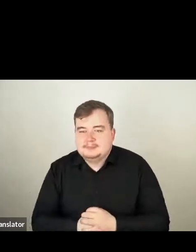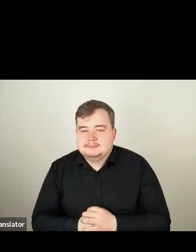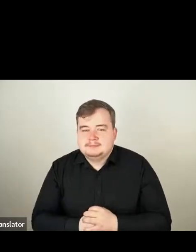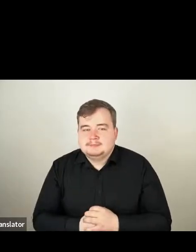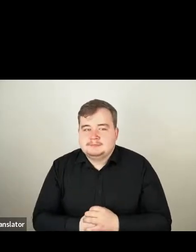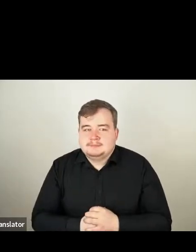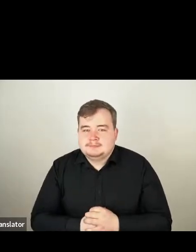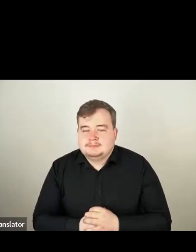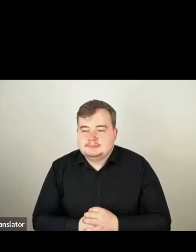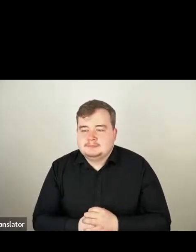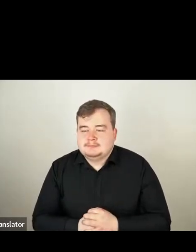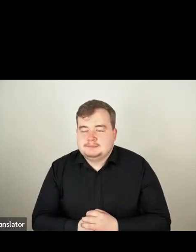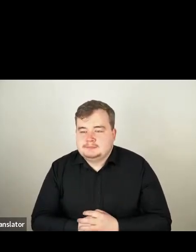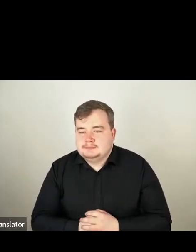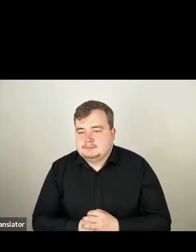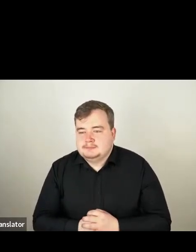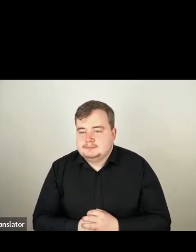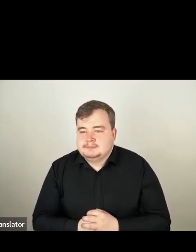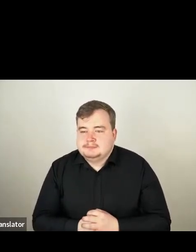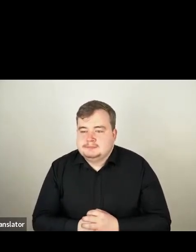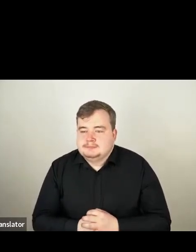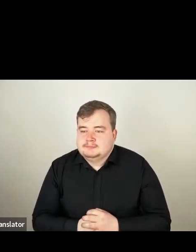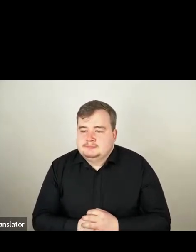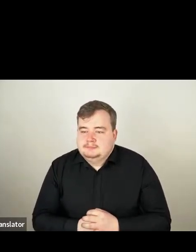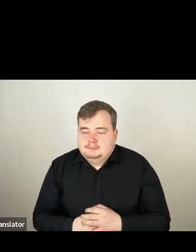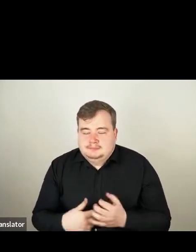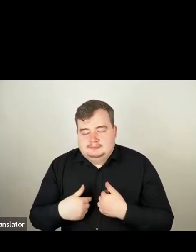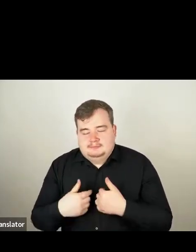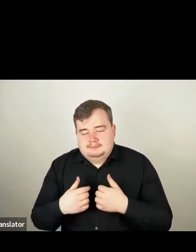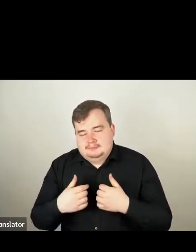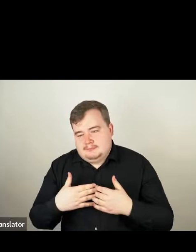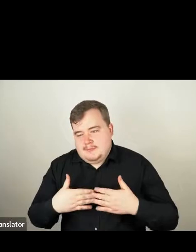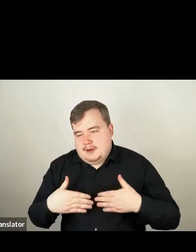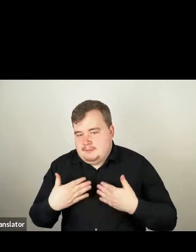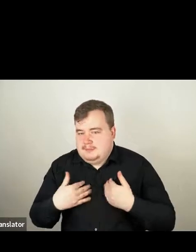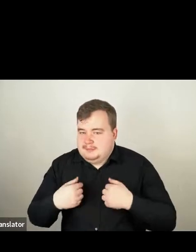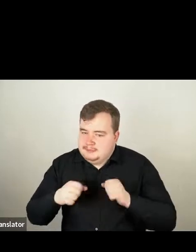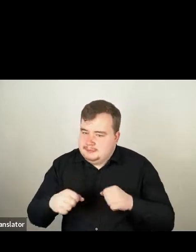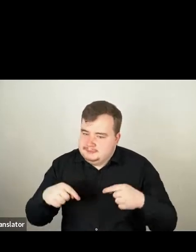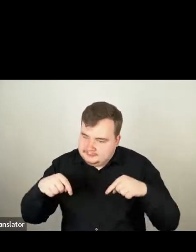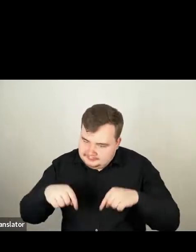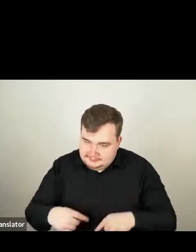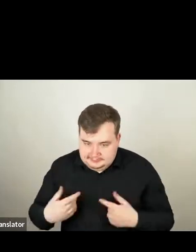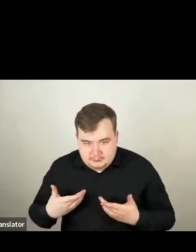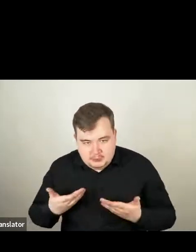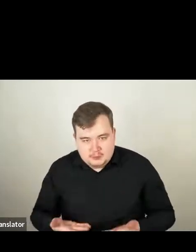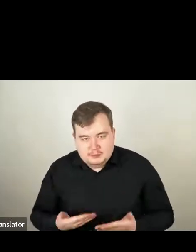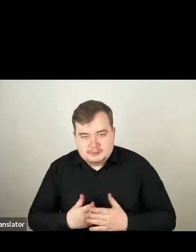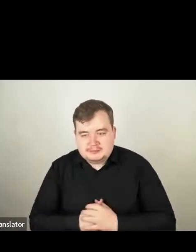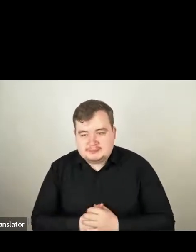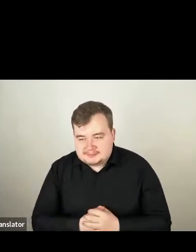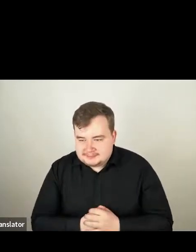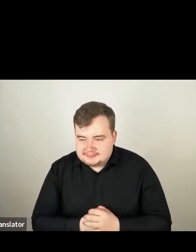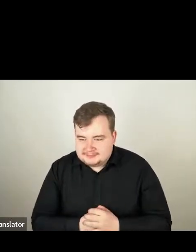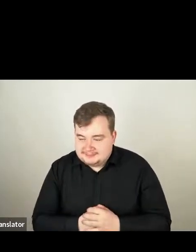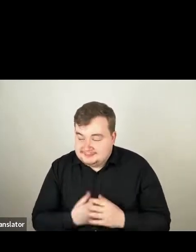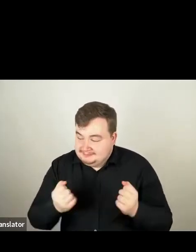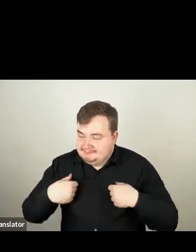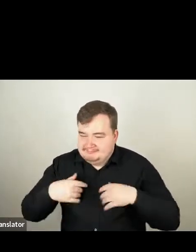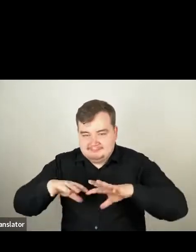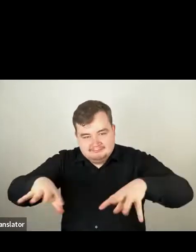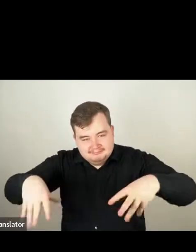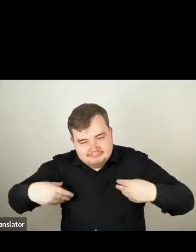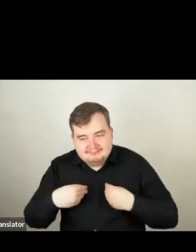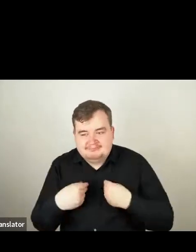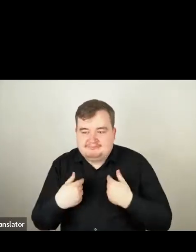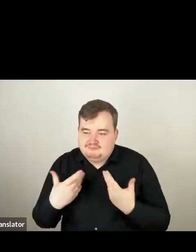I really do have a true pleasure to be here today with all of you. I would like to thank the Madam